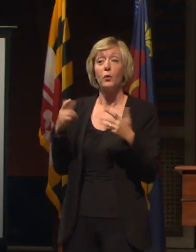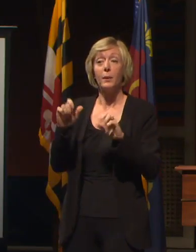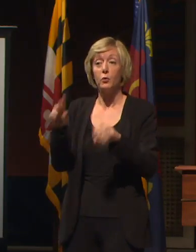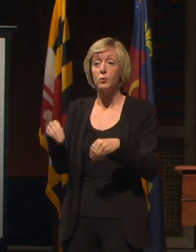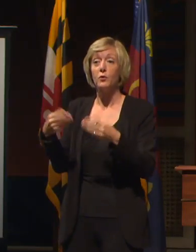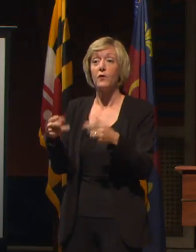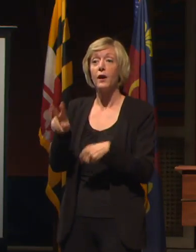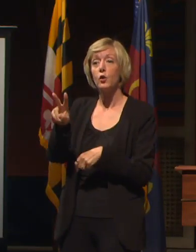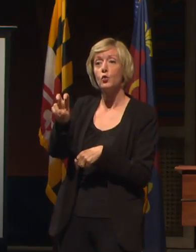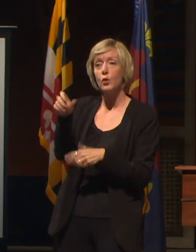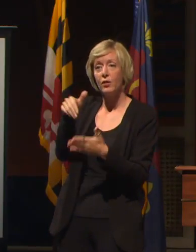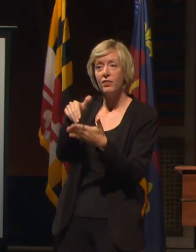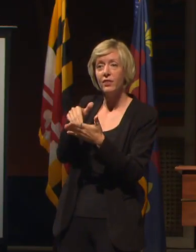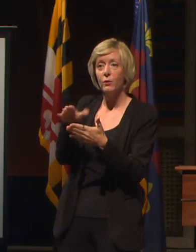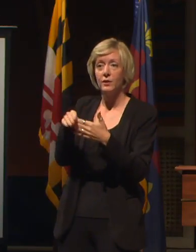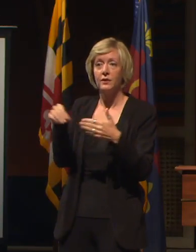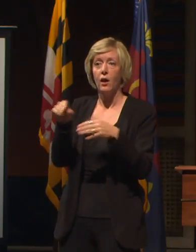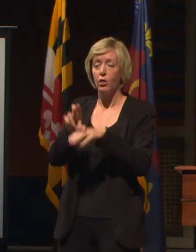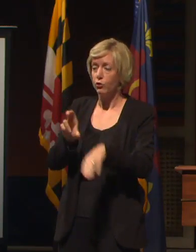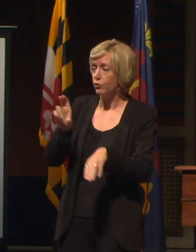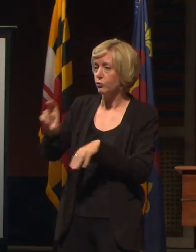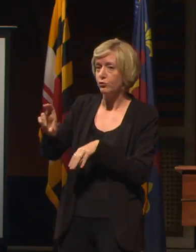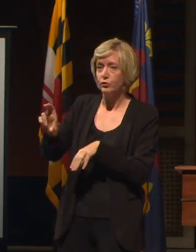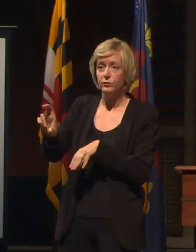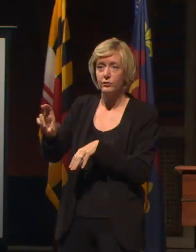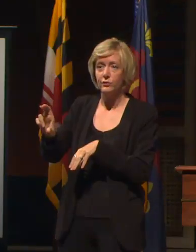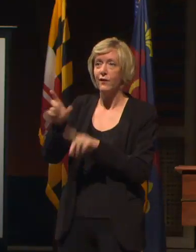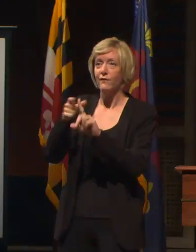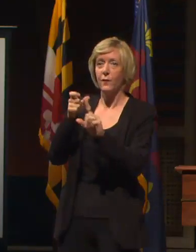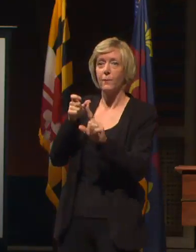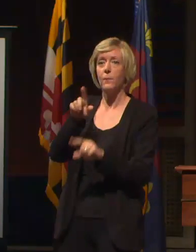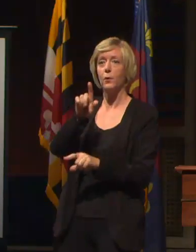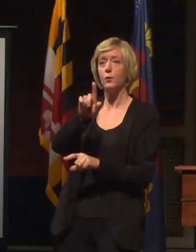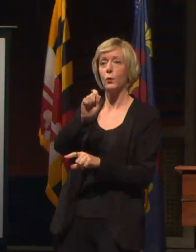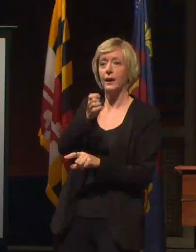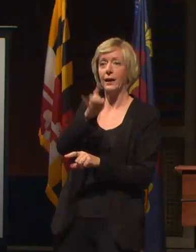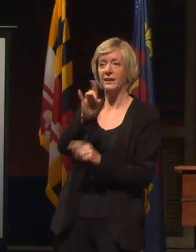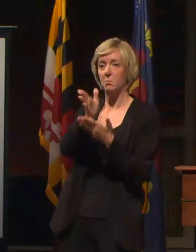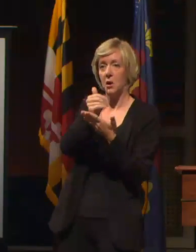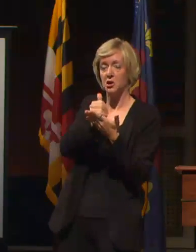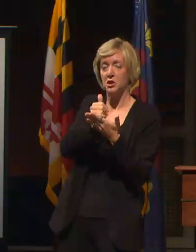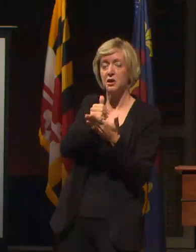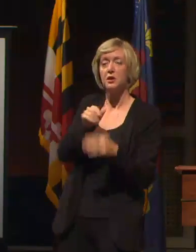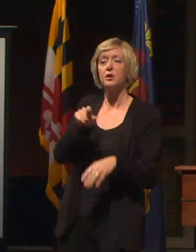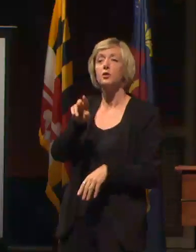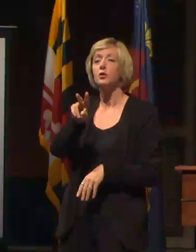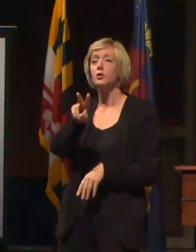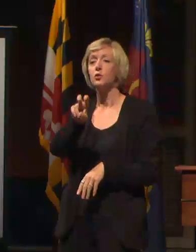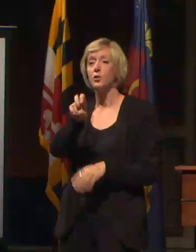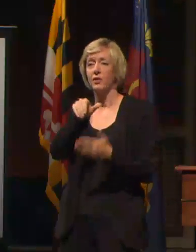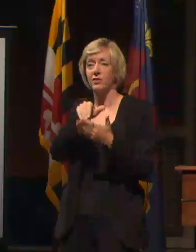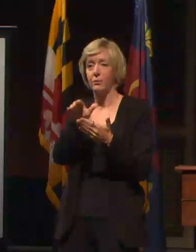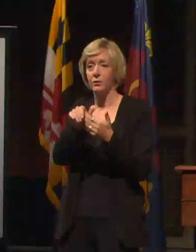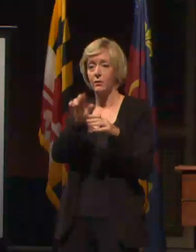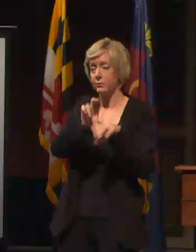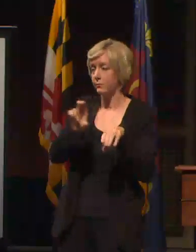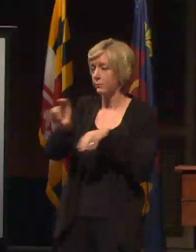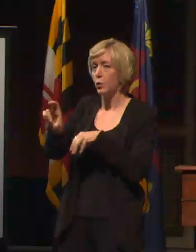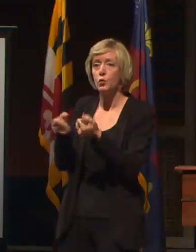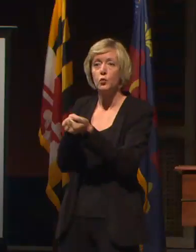provide $200,000 in our fiscal 2018 budget to support the innovative